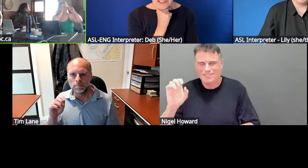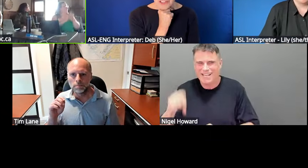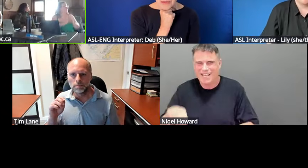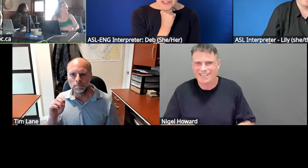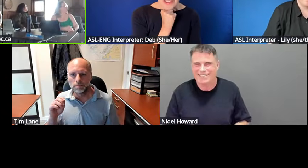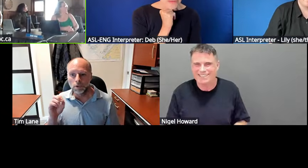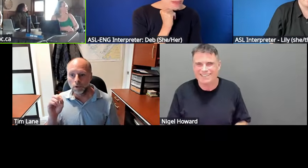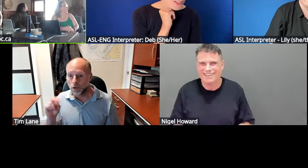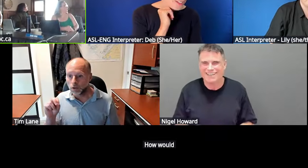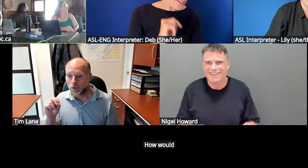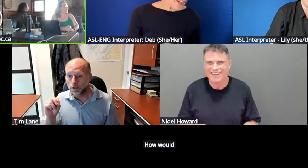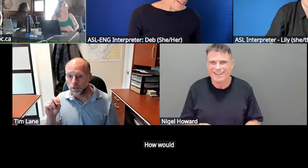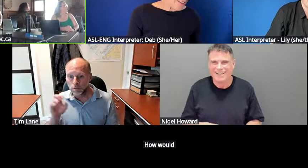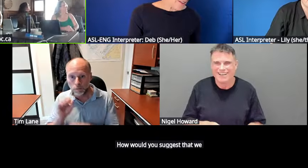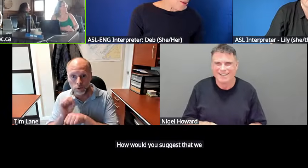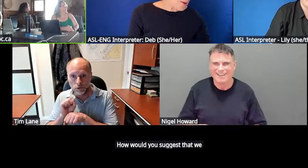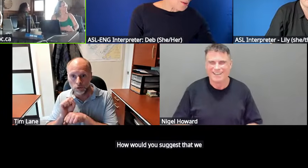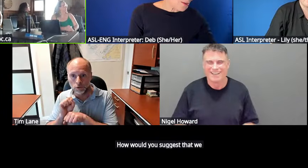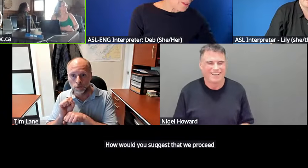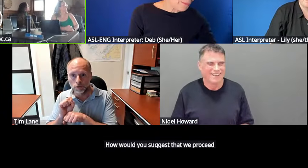How would you suggest that we proceed?